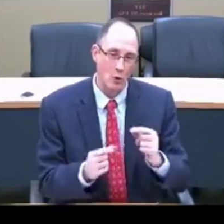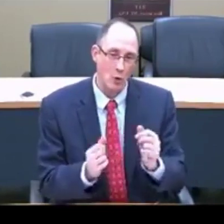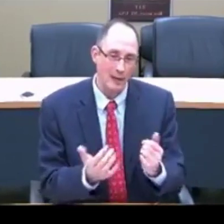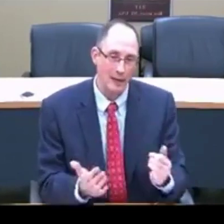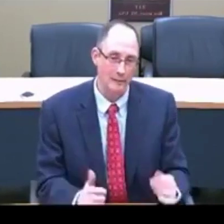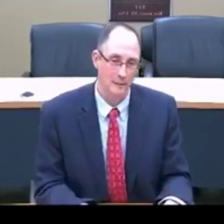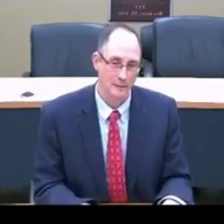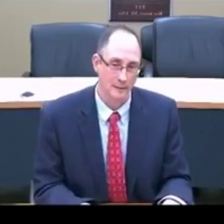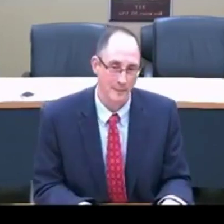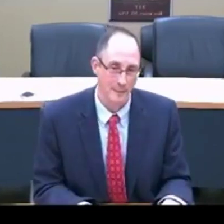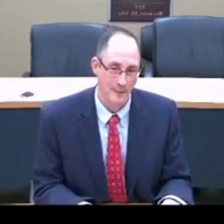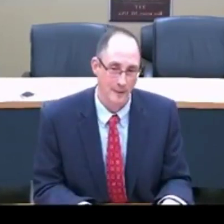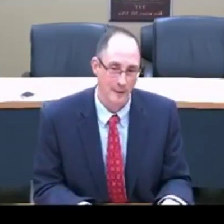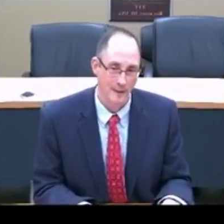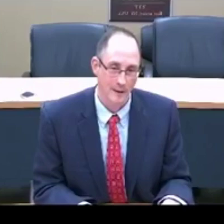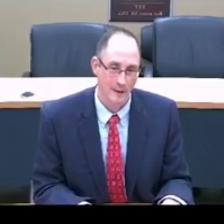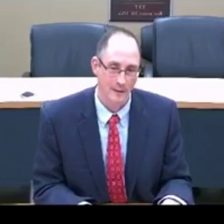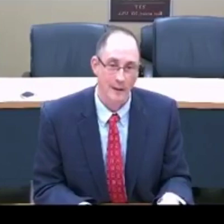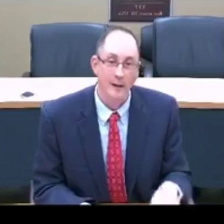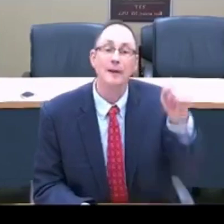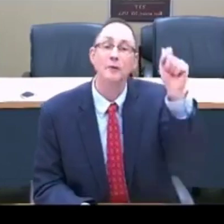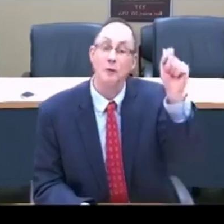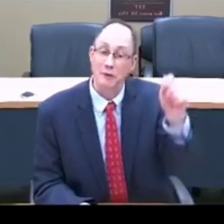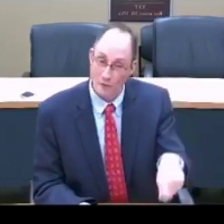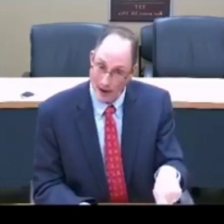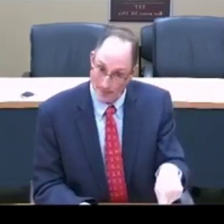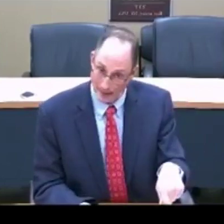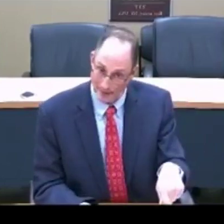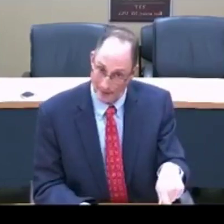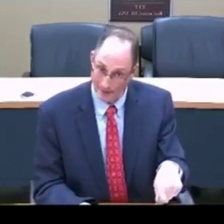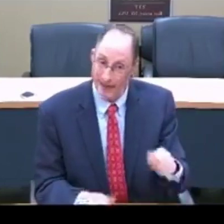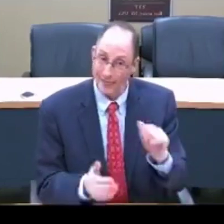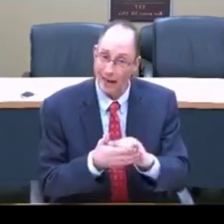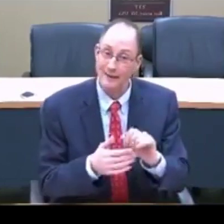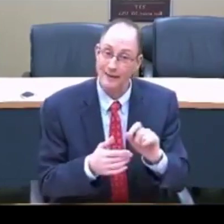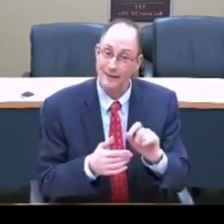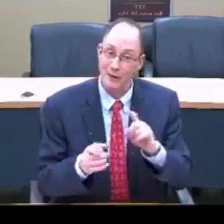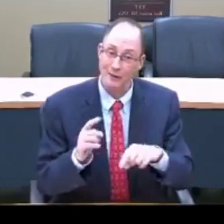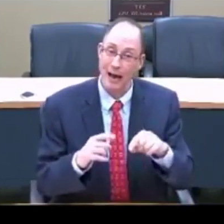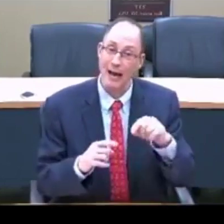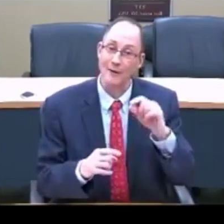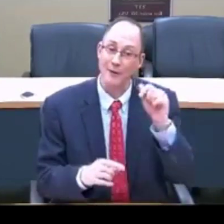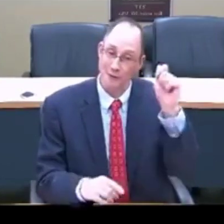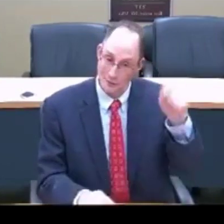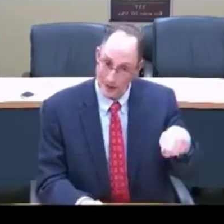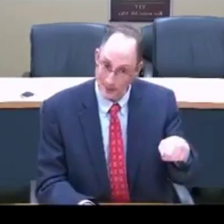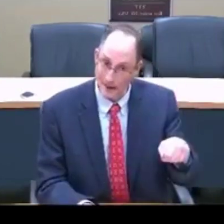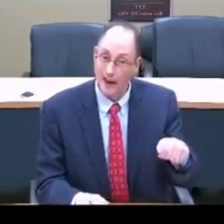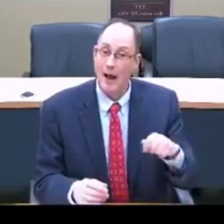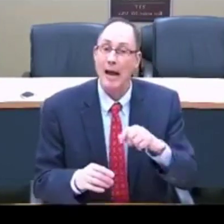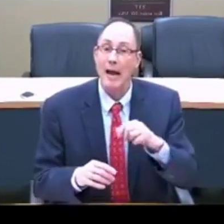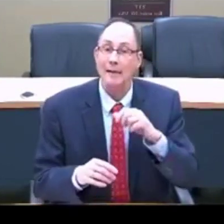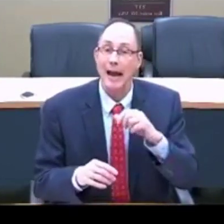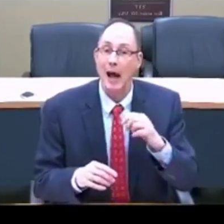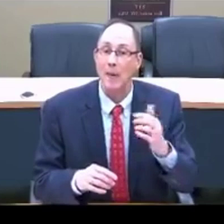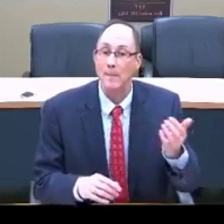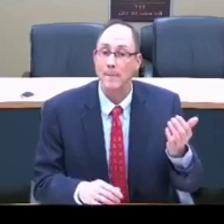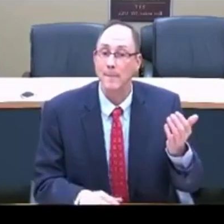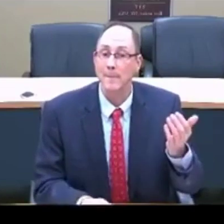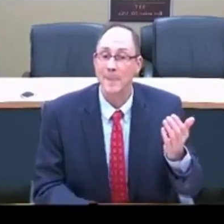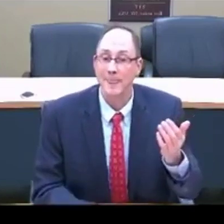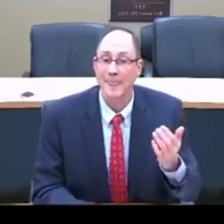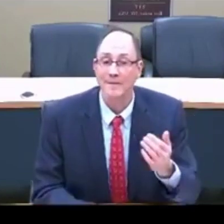do with it? Oh, I swipe it. You swipe it. That's how you sign, swipe it. See, it's a